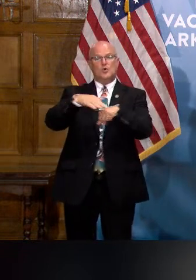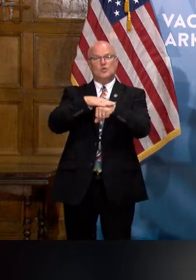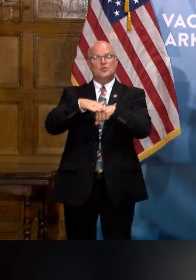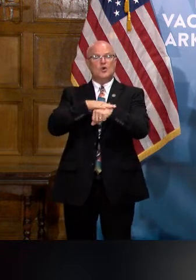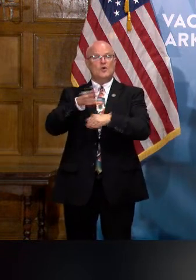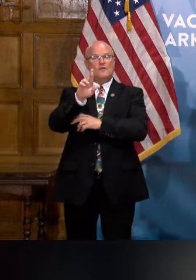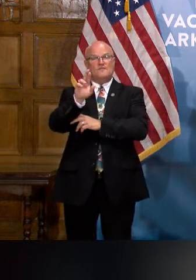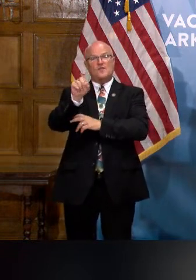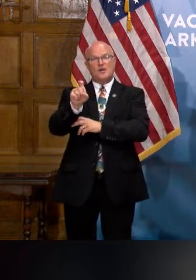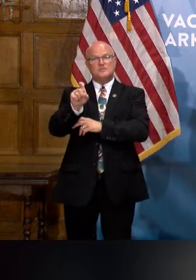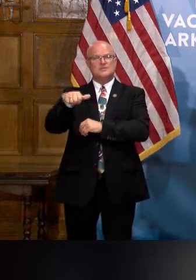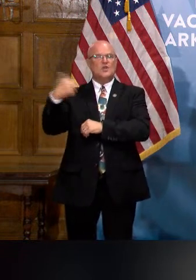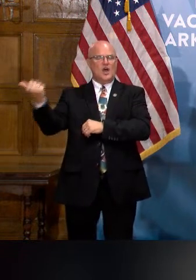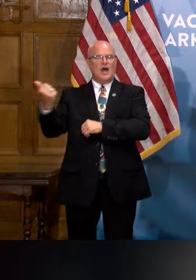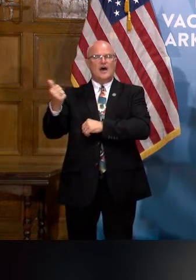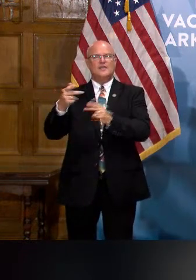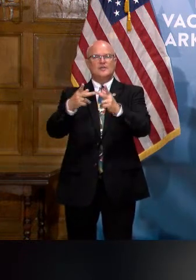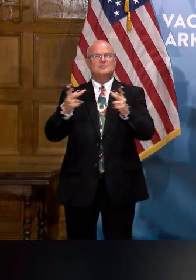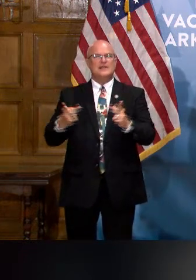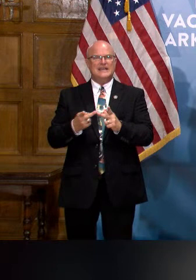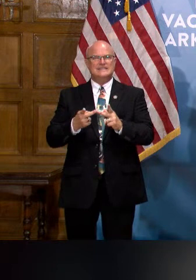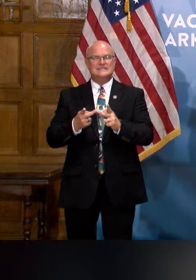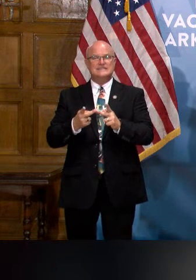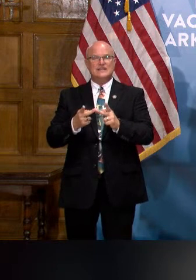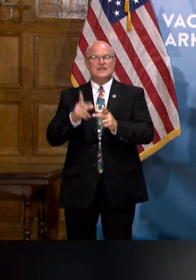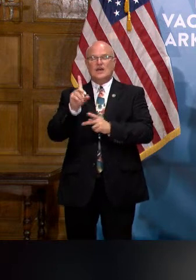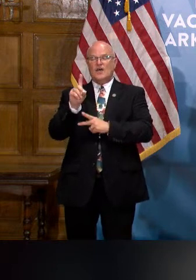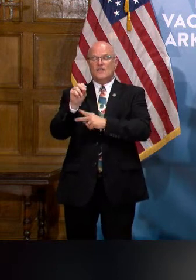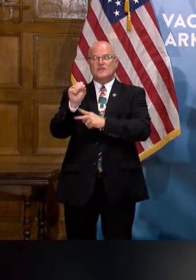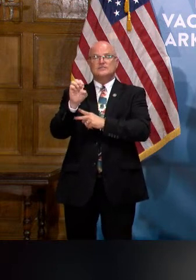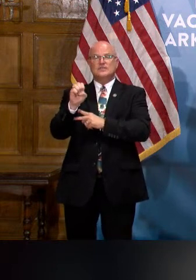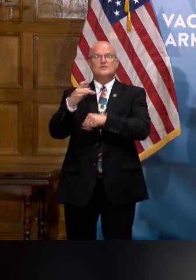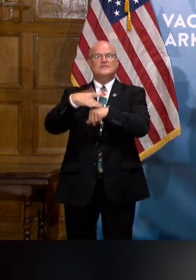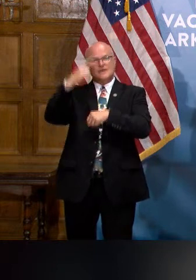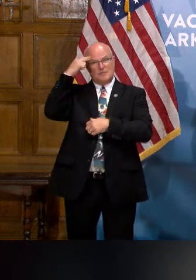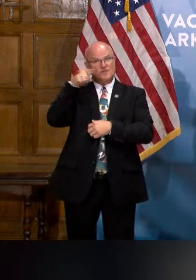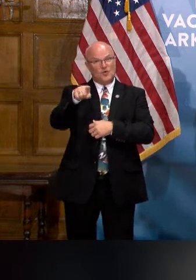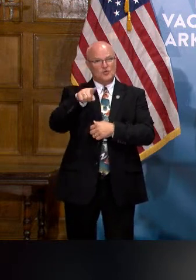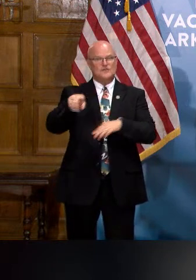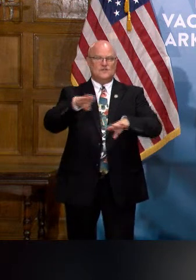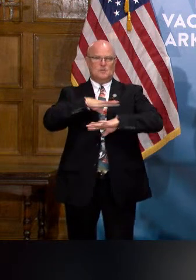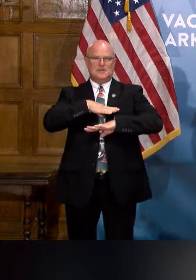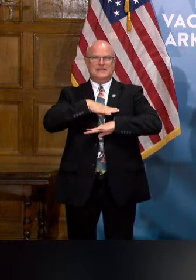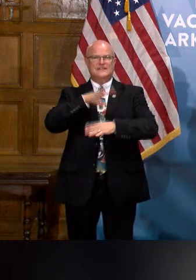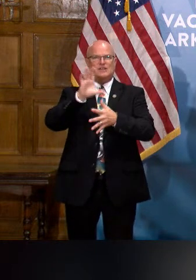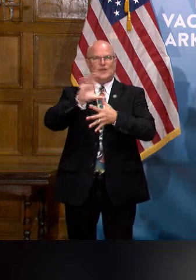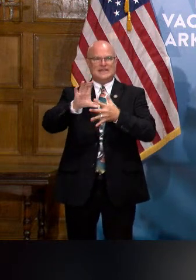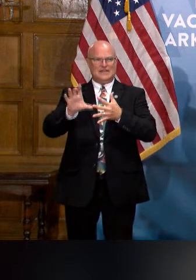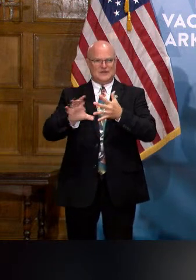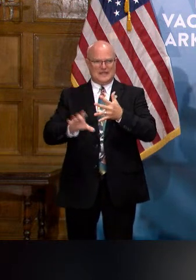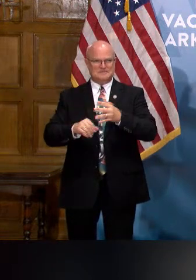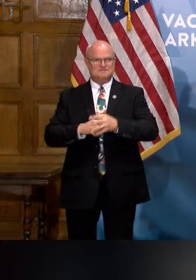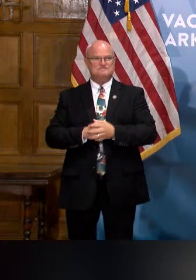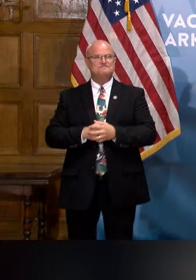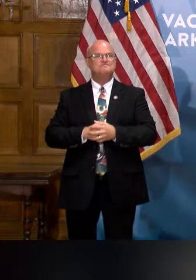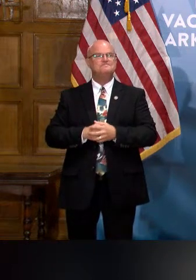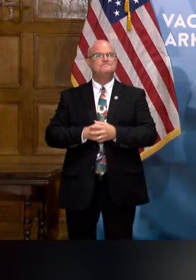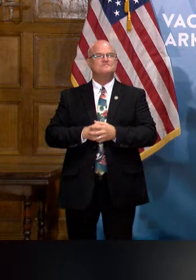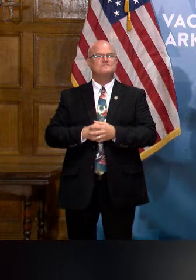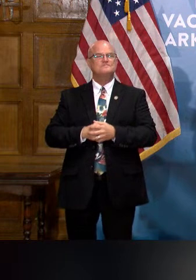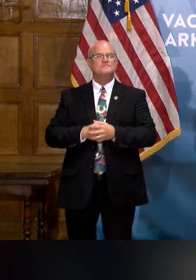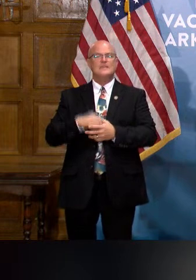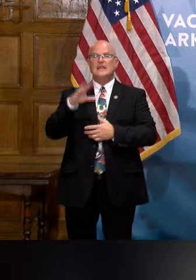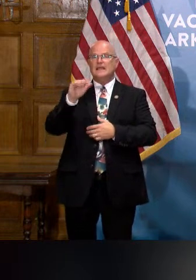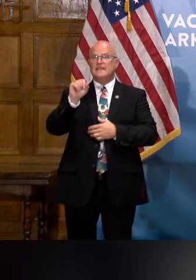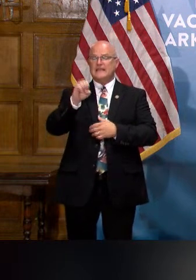local pharmacy or other provider. The doses should be available for you if you meet the criteria. And then let's go to